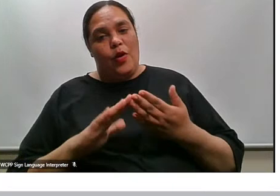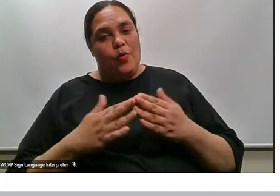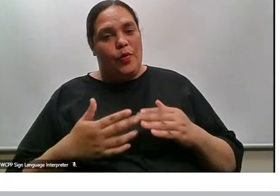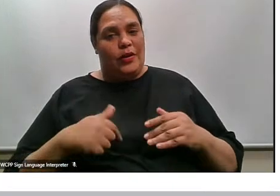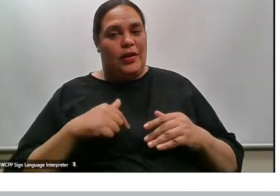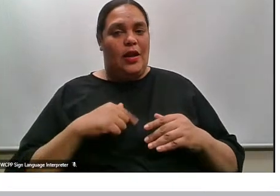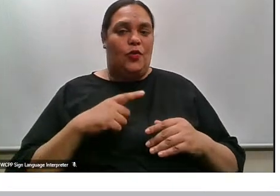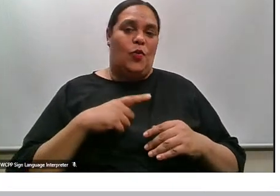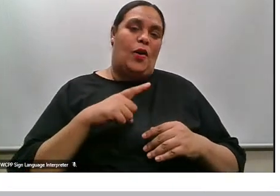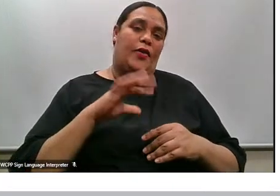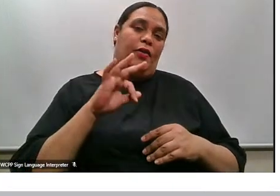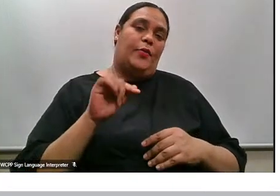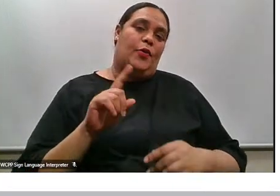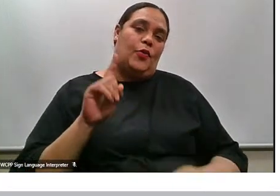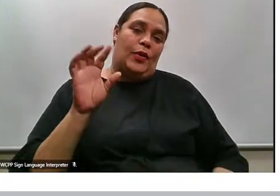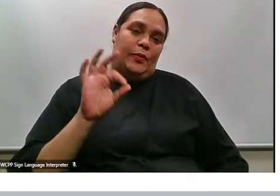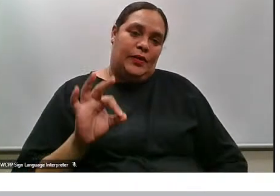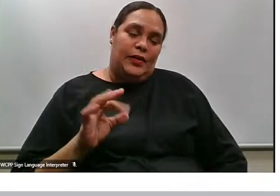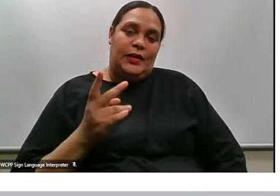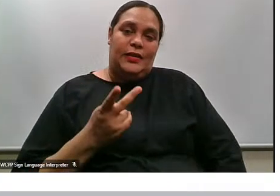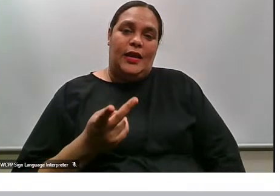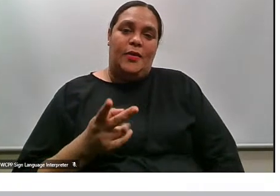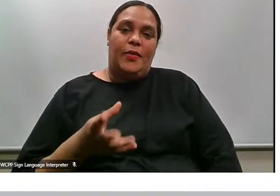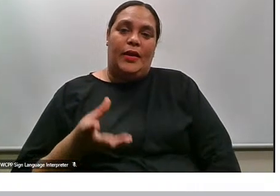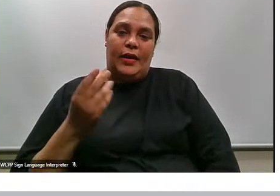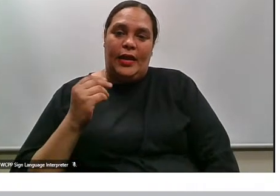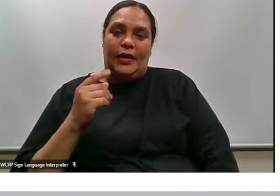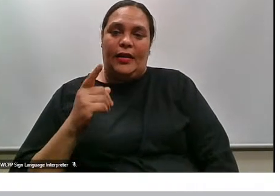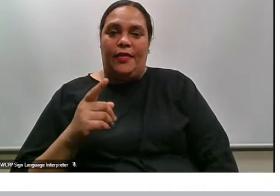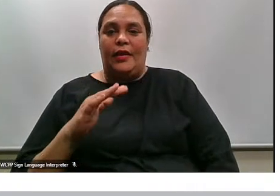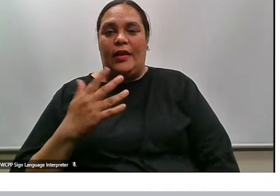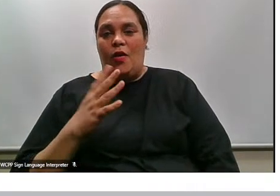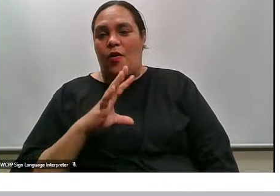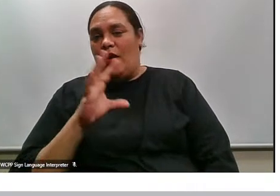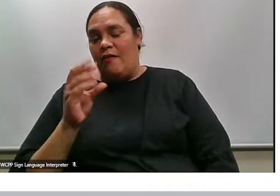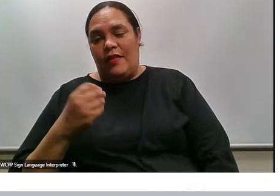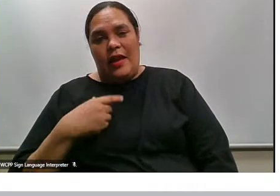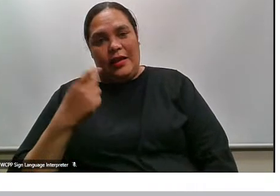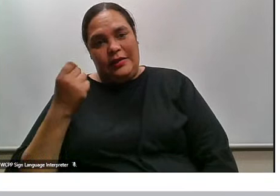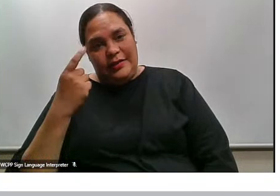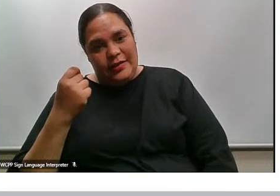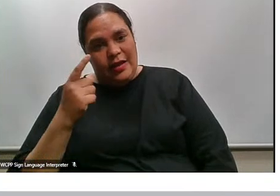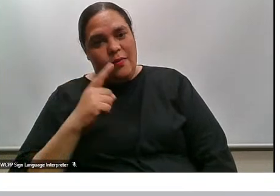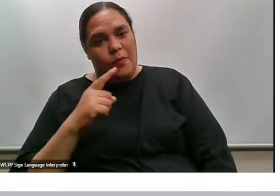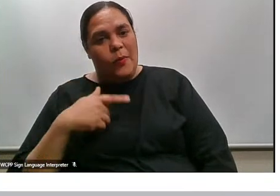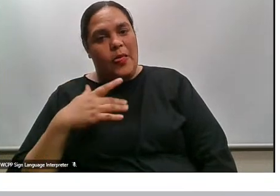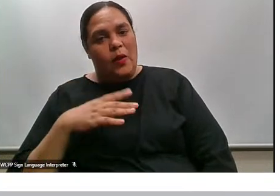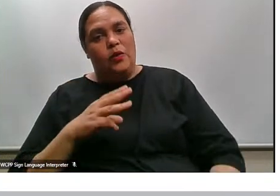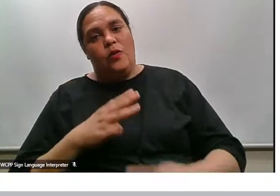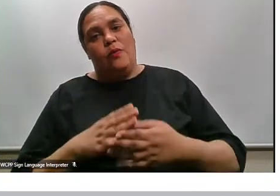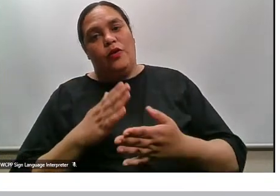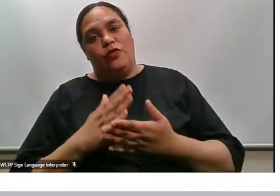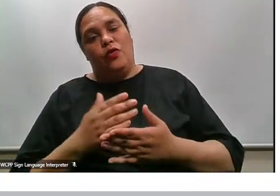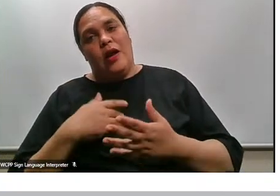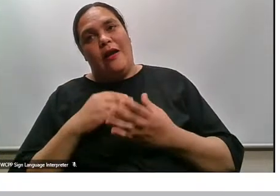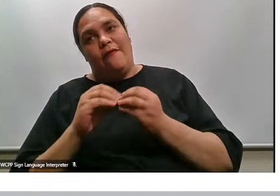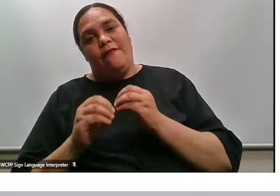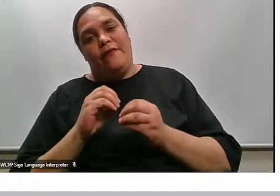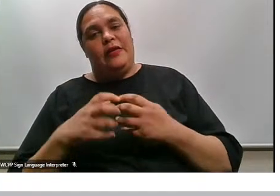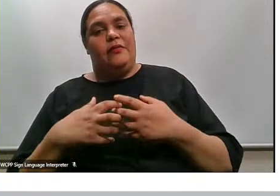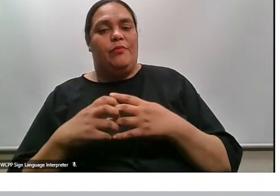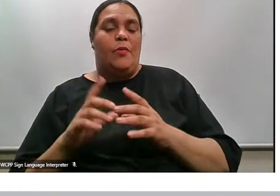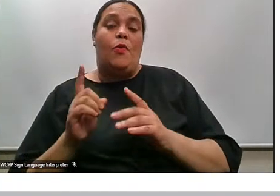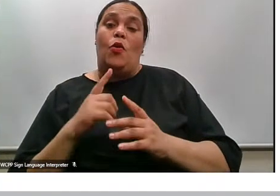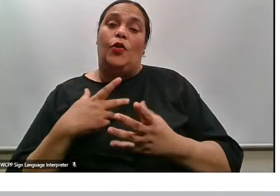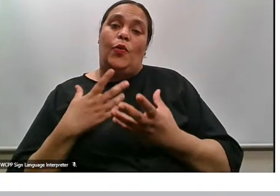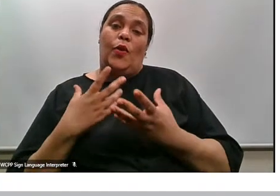the 3.1% and getting the trimming the fat, I fully understand. I would want to make sure that our fixed establishment on what we